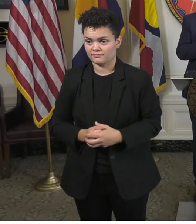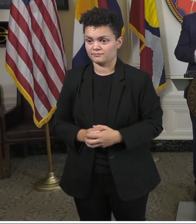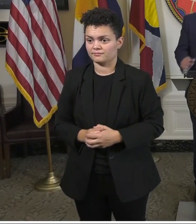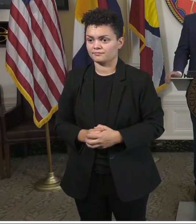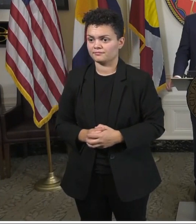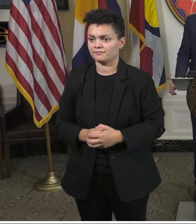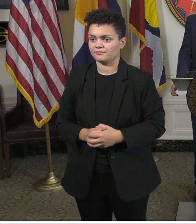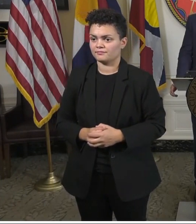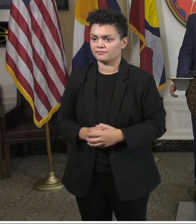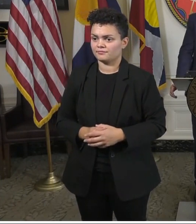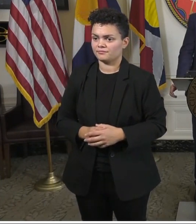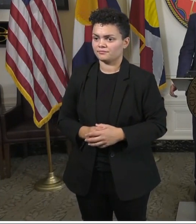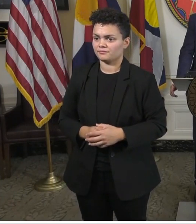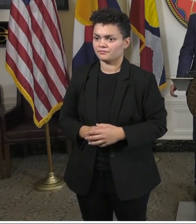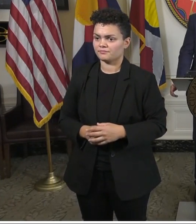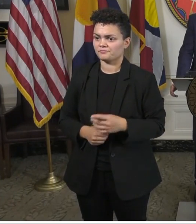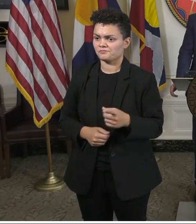Some